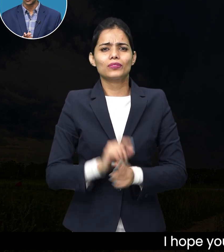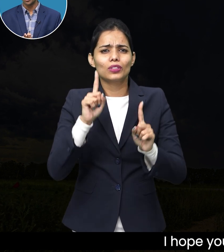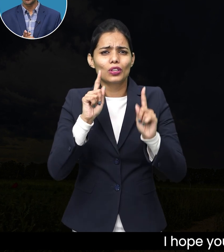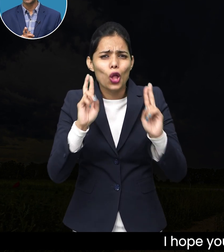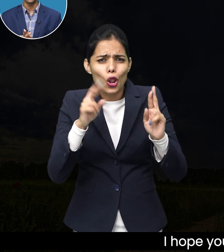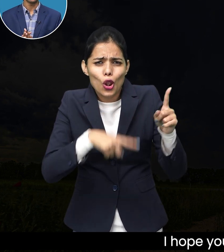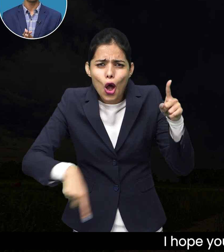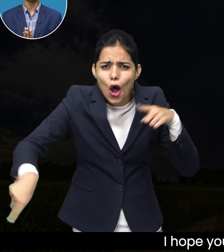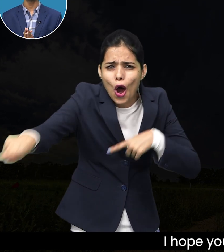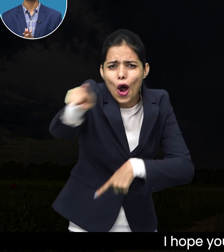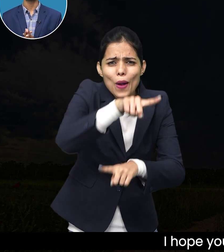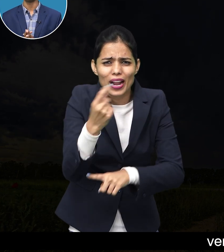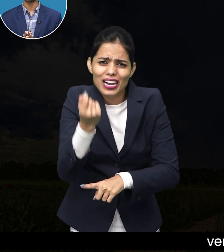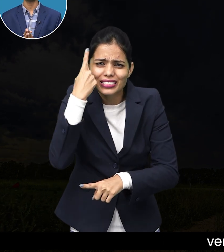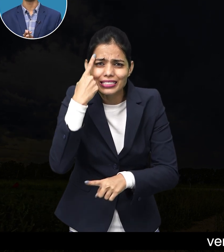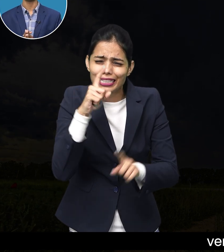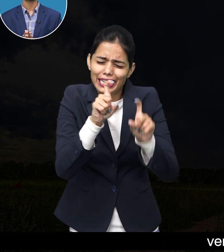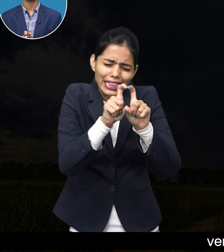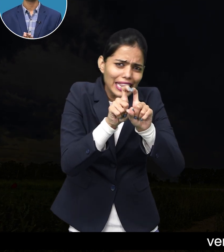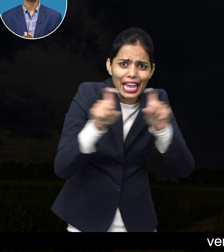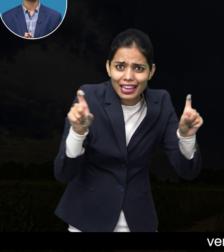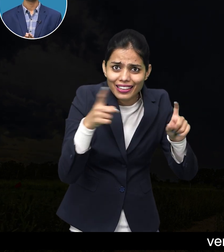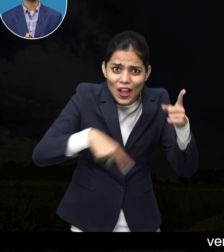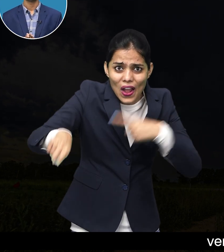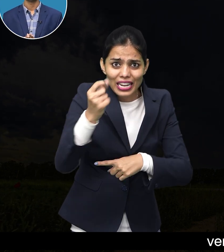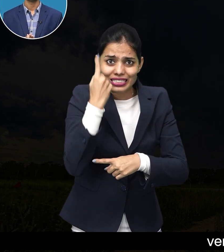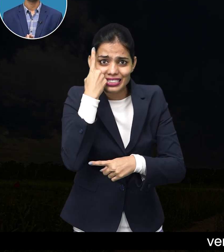I hope you all understood very clearly.